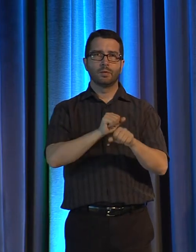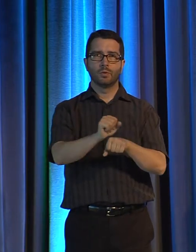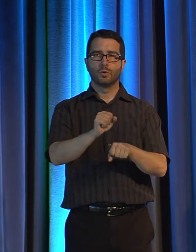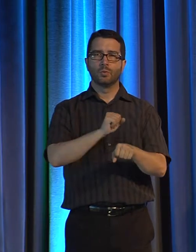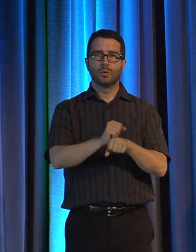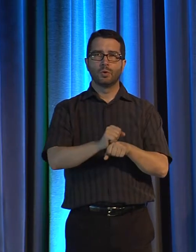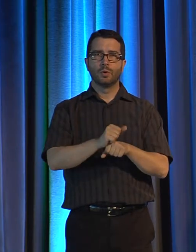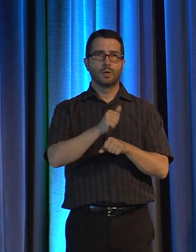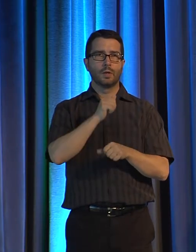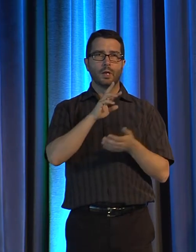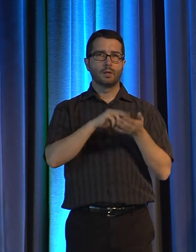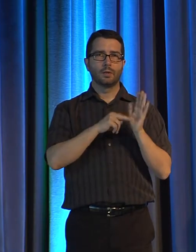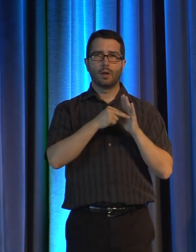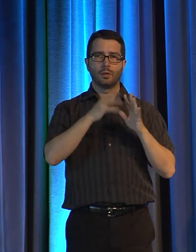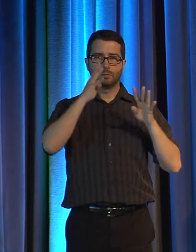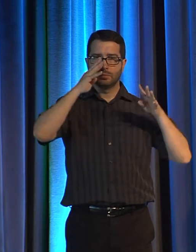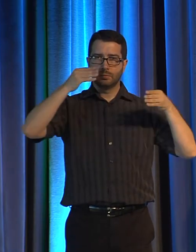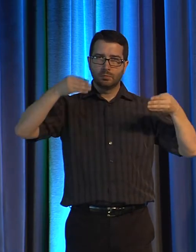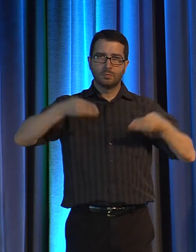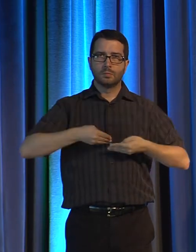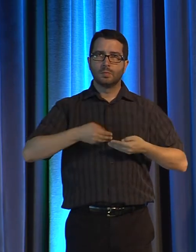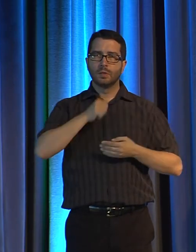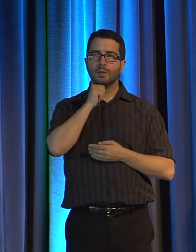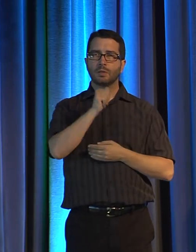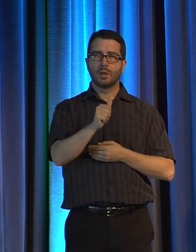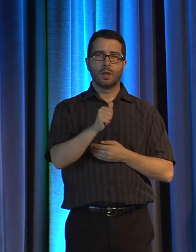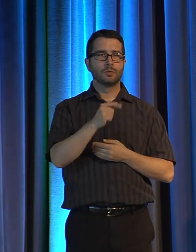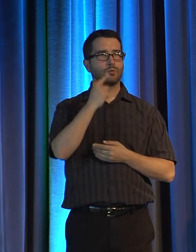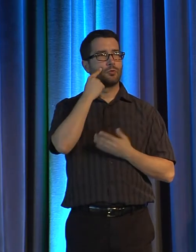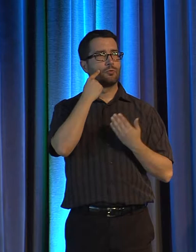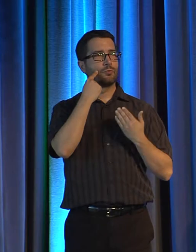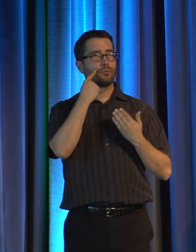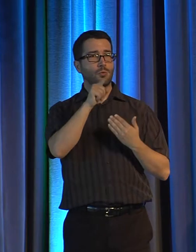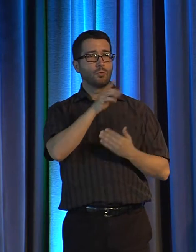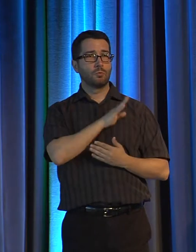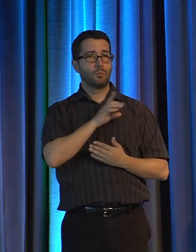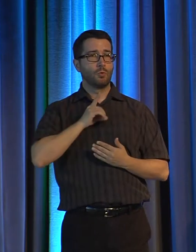than themselves. And on behalf of the board, we thank you.